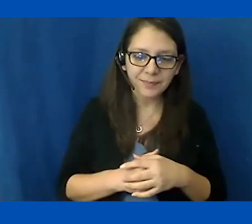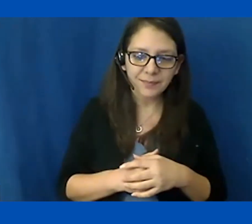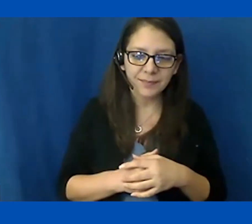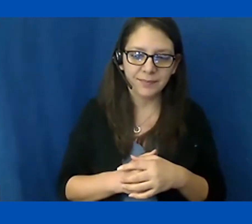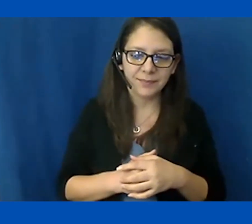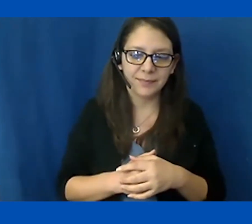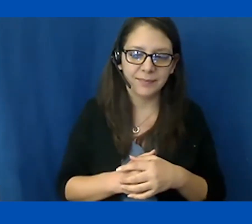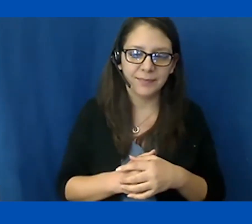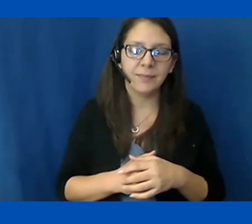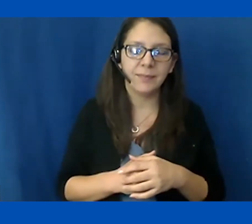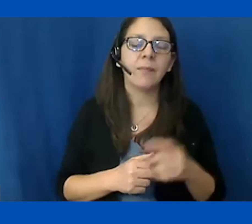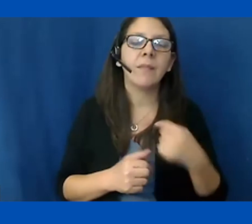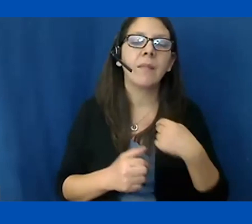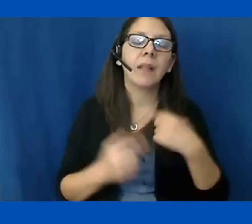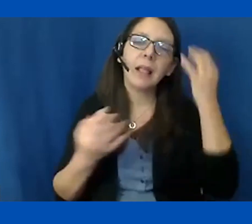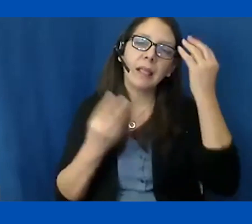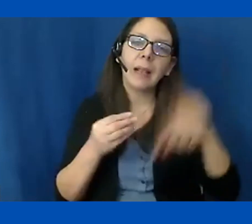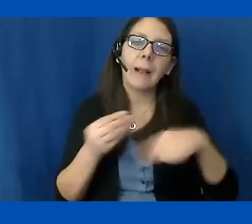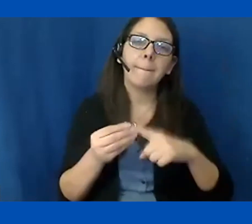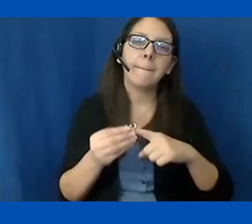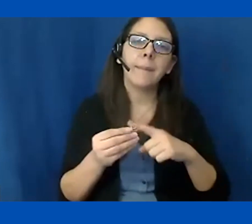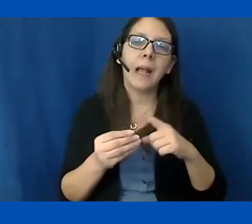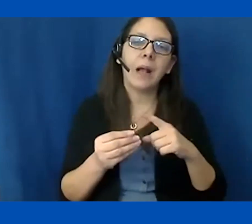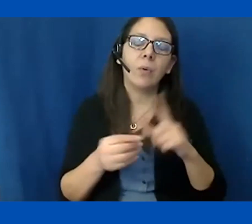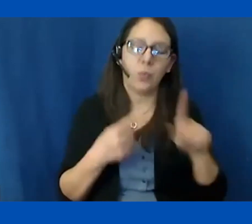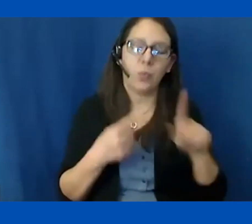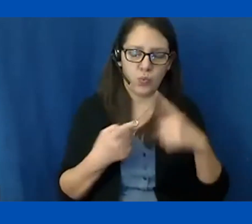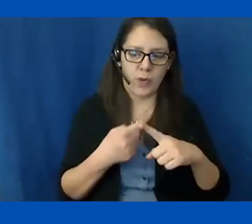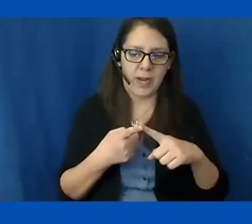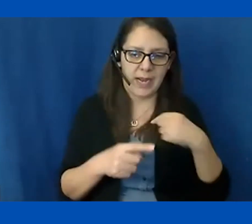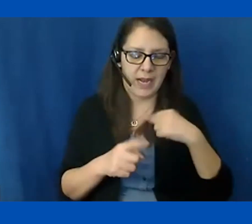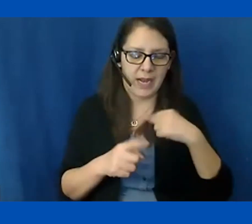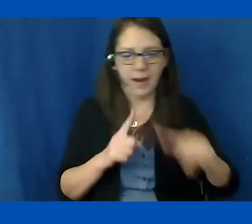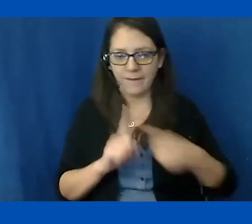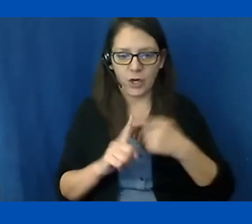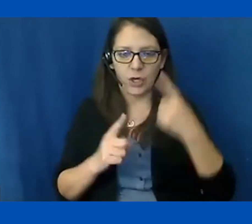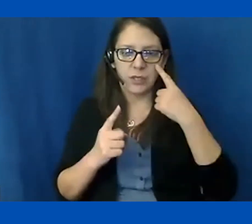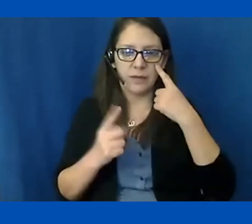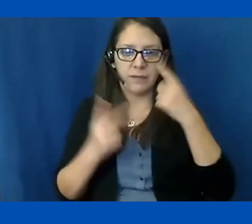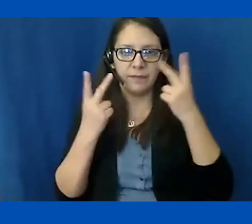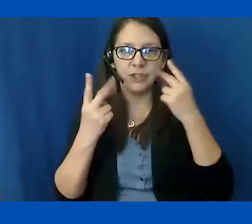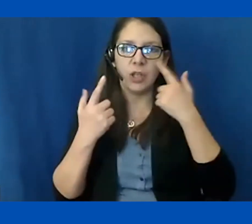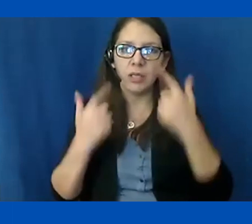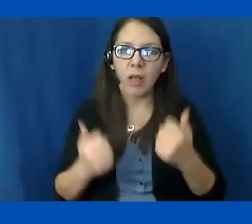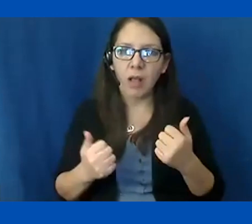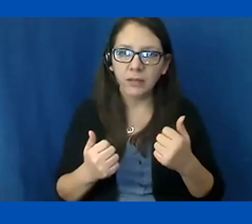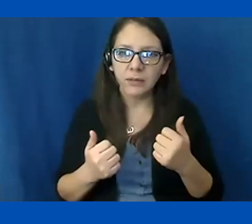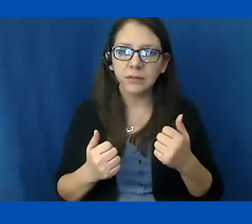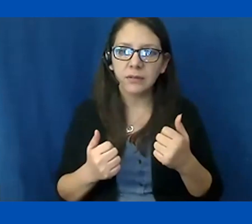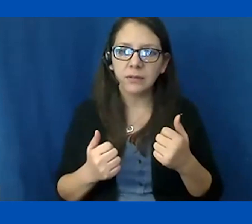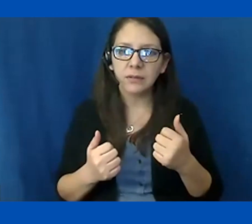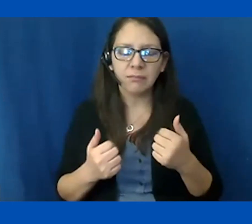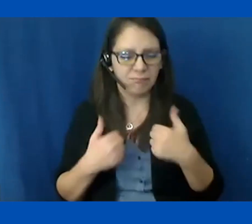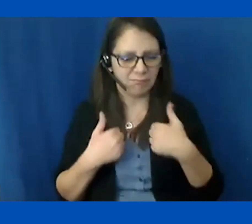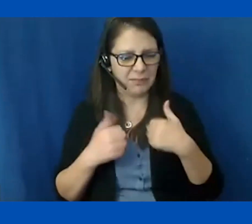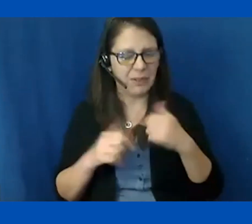some of those different moments when I first lost my vision, and I think about the fact that I had no interest in being